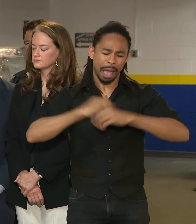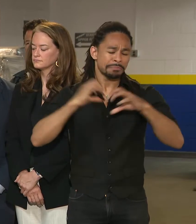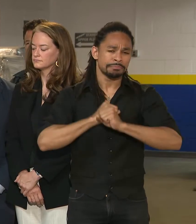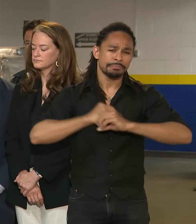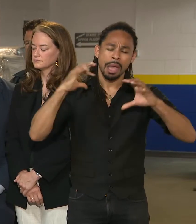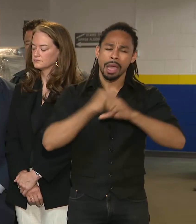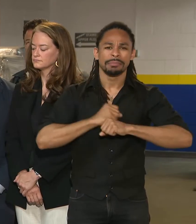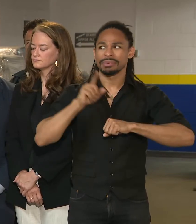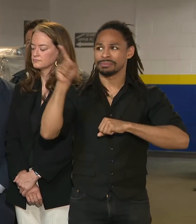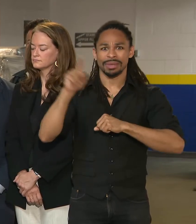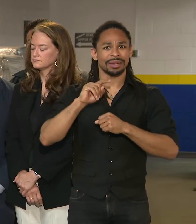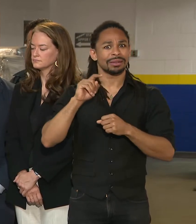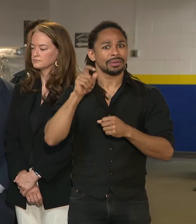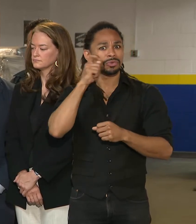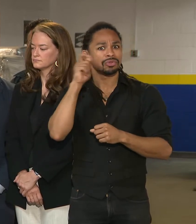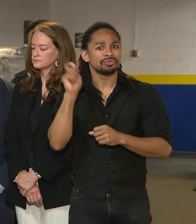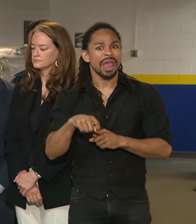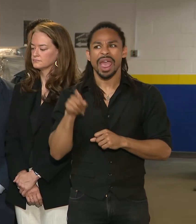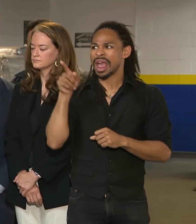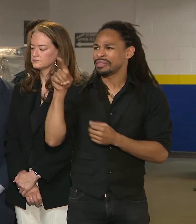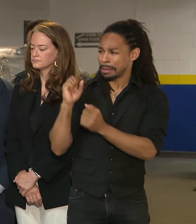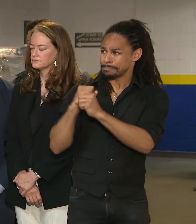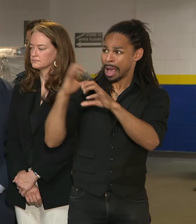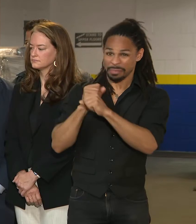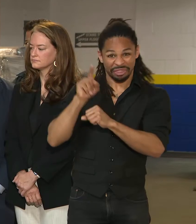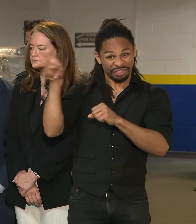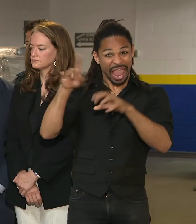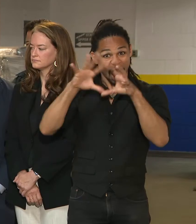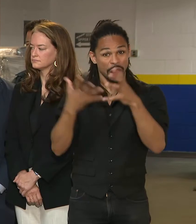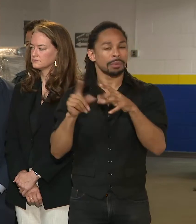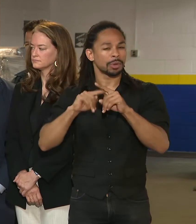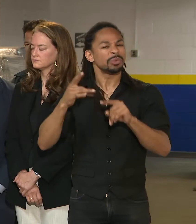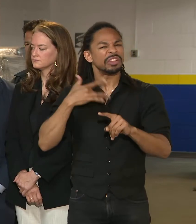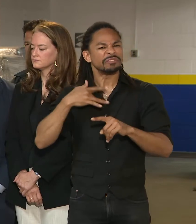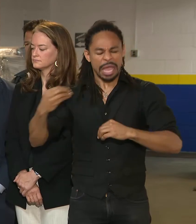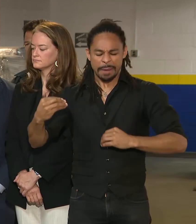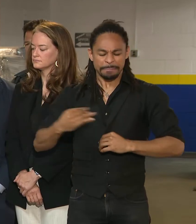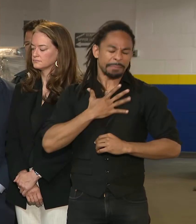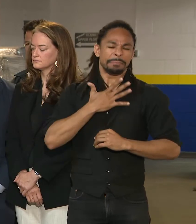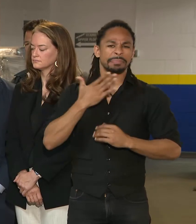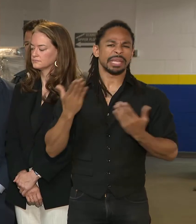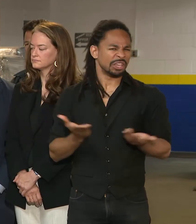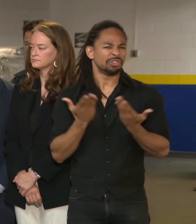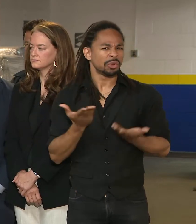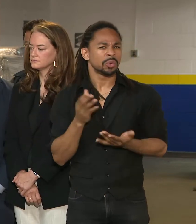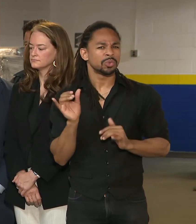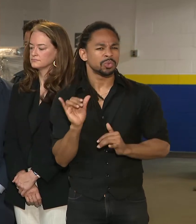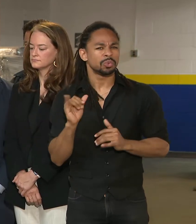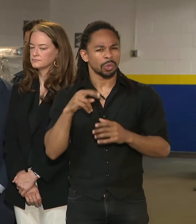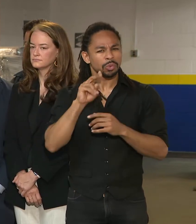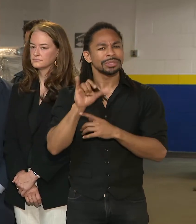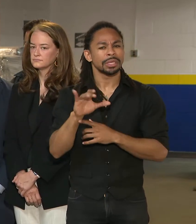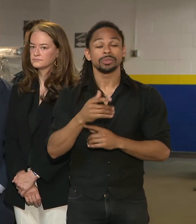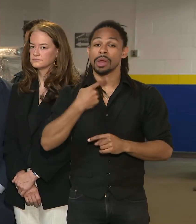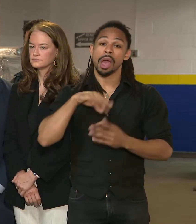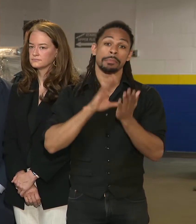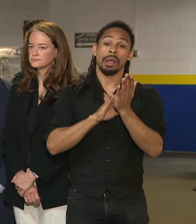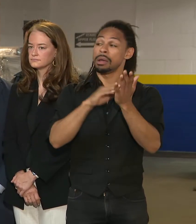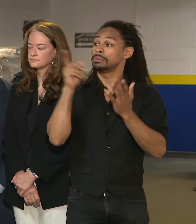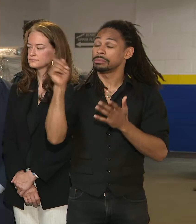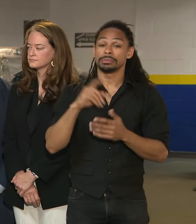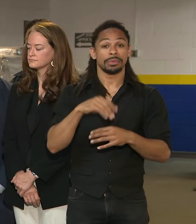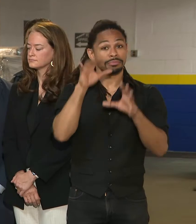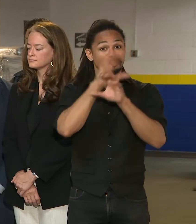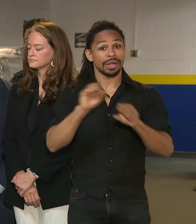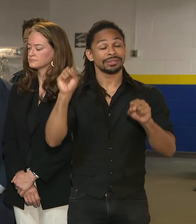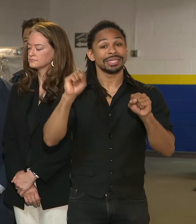are felt here on the streets and neighborhood of New York City. And I applaud the bravery of the President,